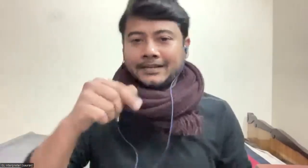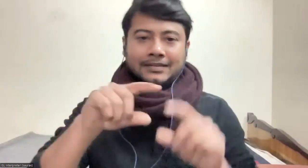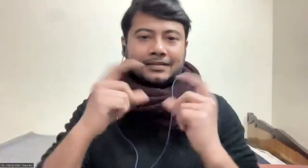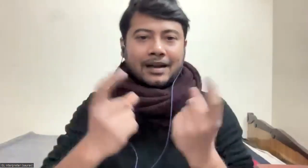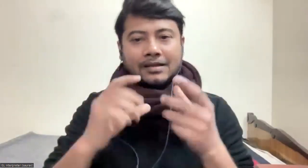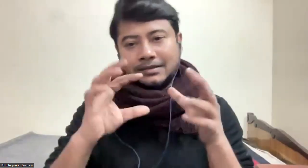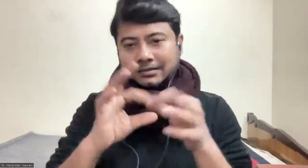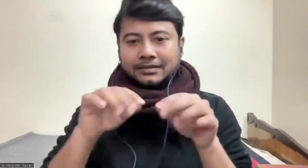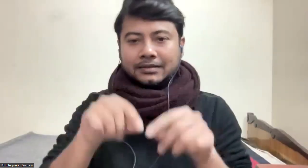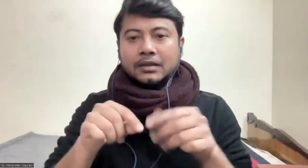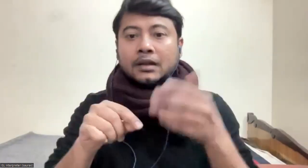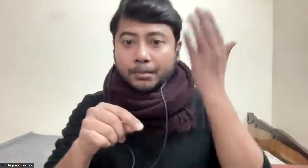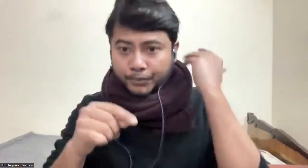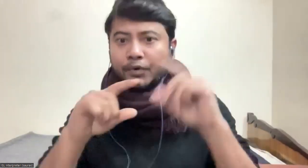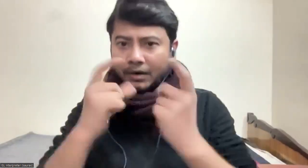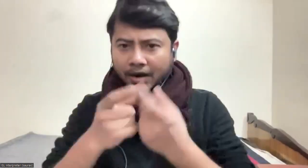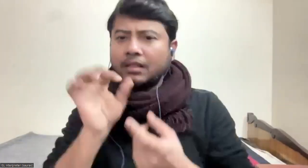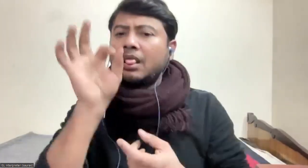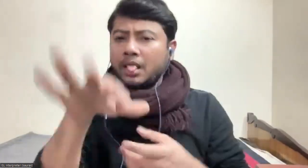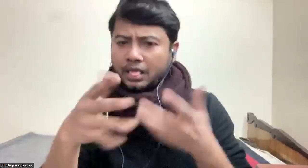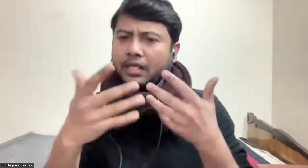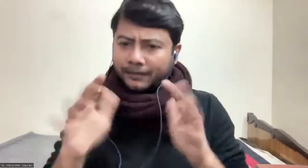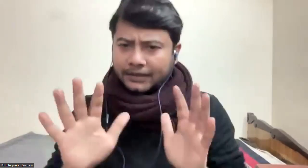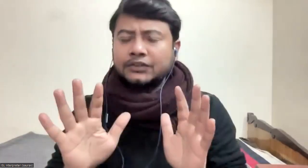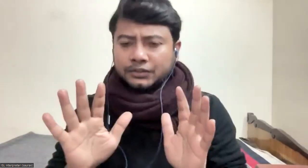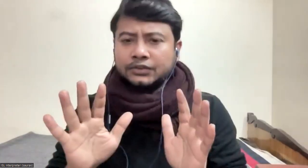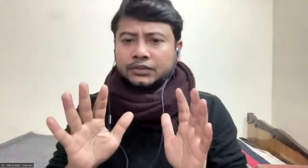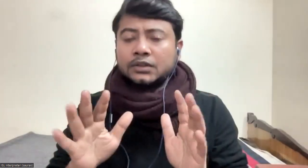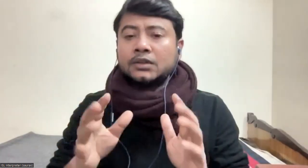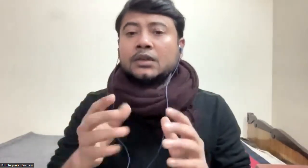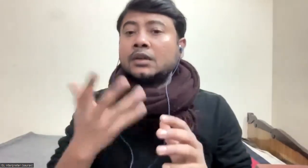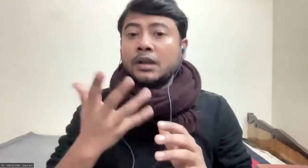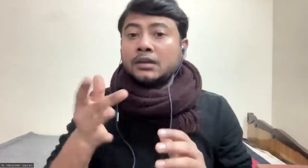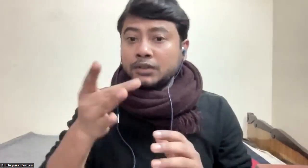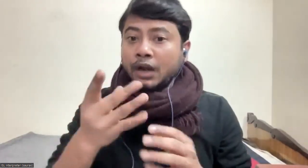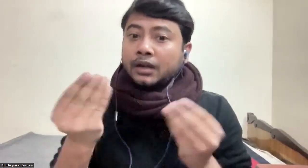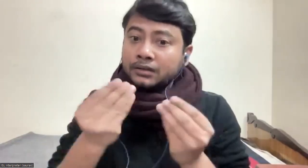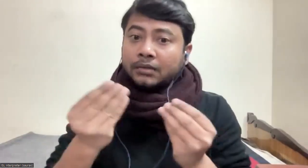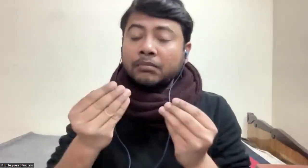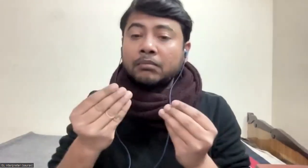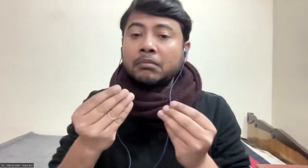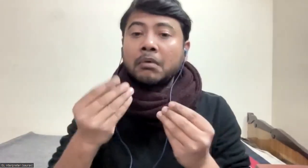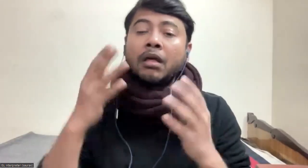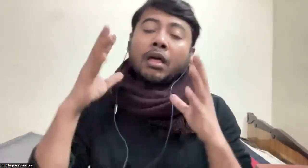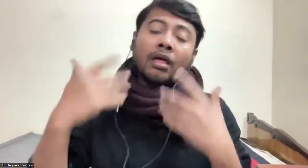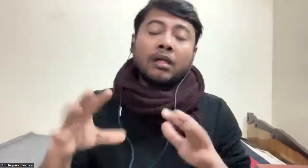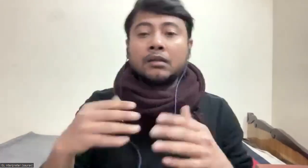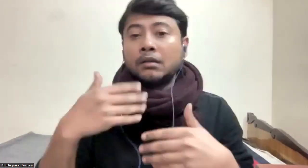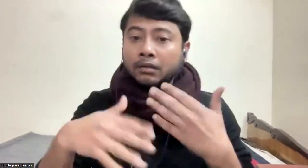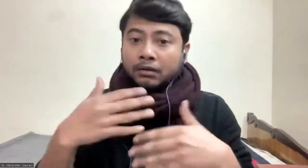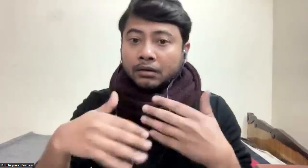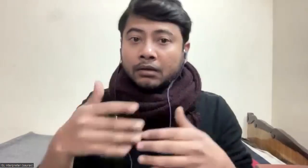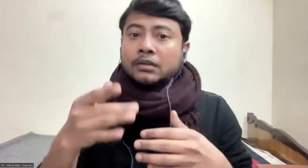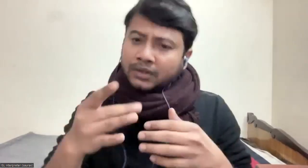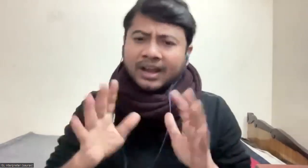instead of taking us closer to Krishna, we move away from Krishna. So these are very, very serious mistakes that